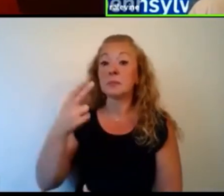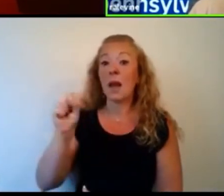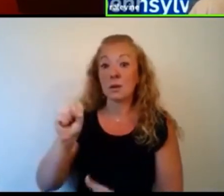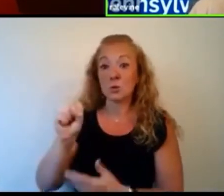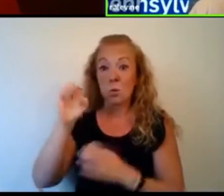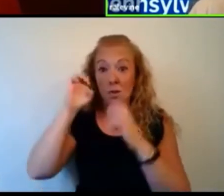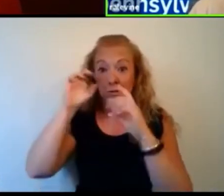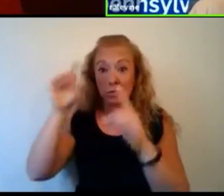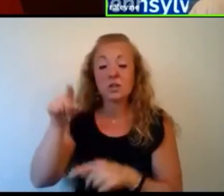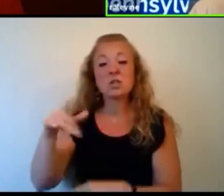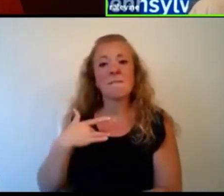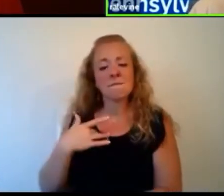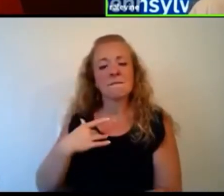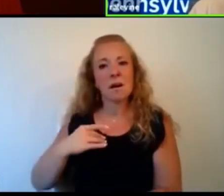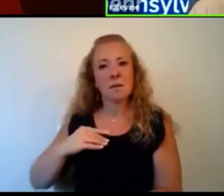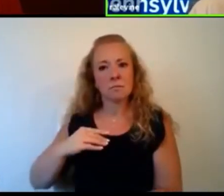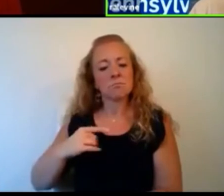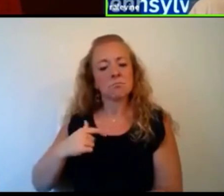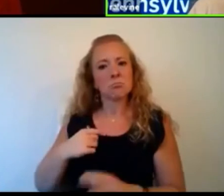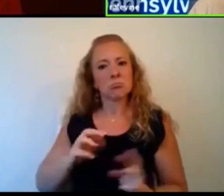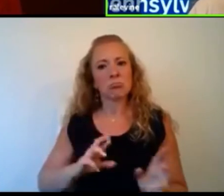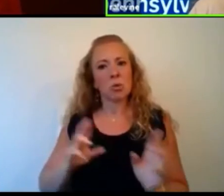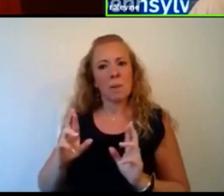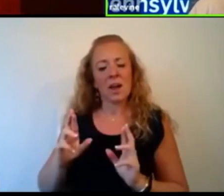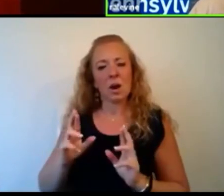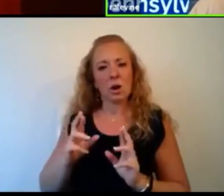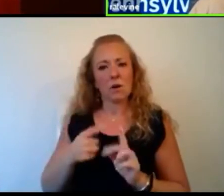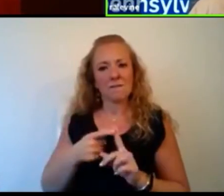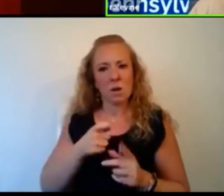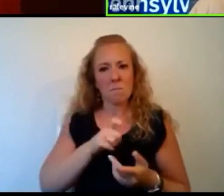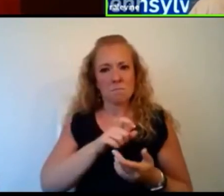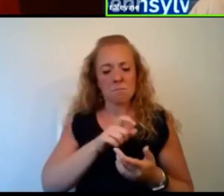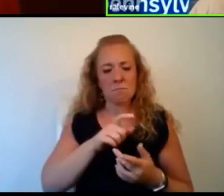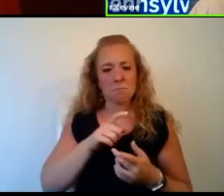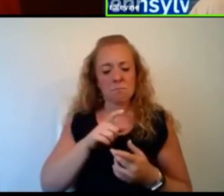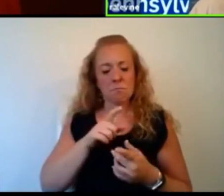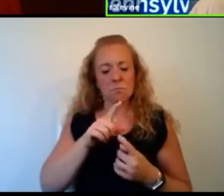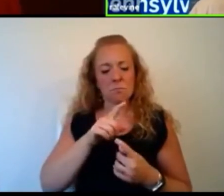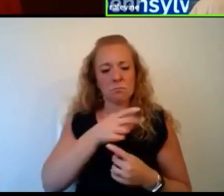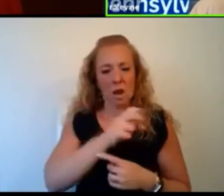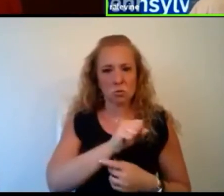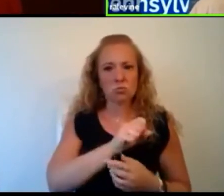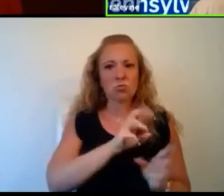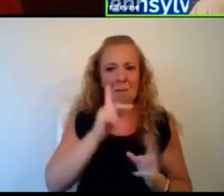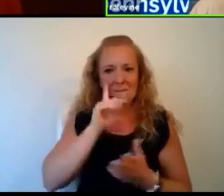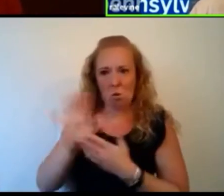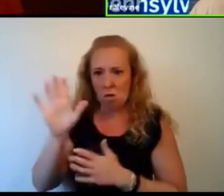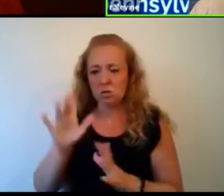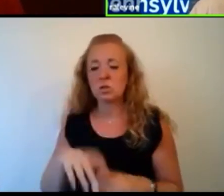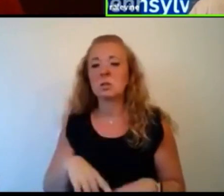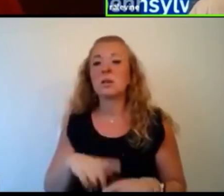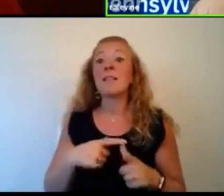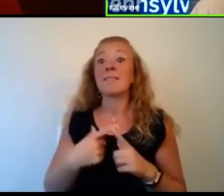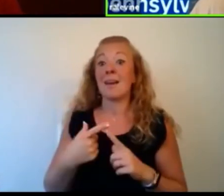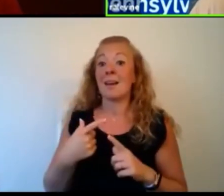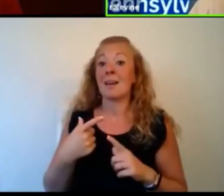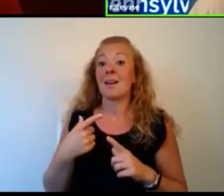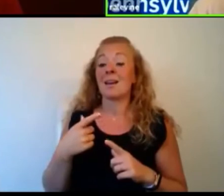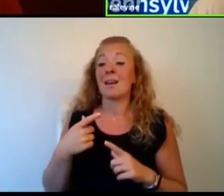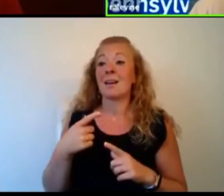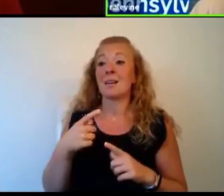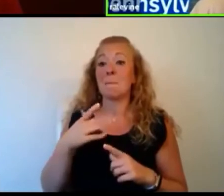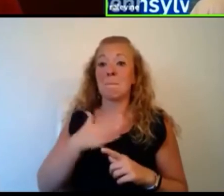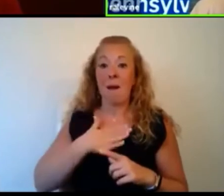prepared me extremely well for college. Um, um, my, my education in, in, in science STEM